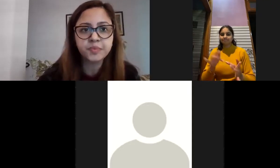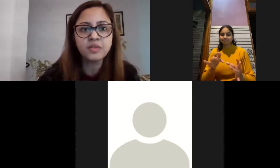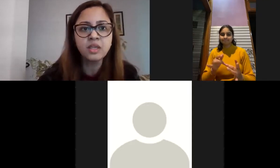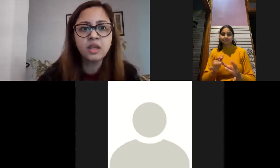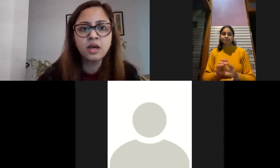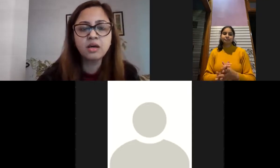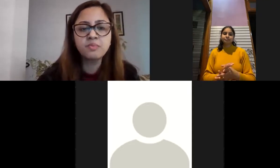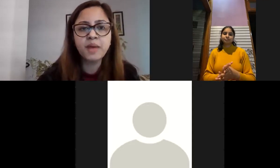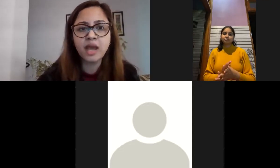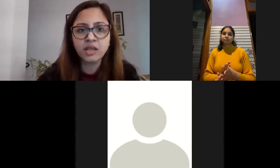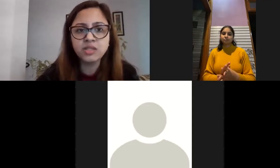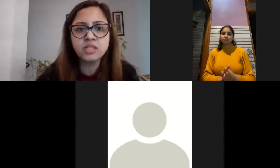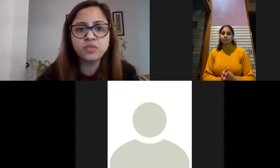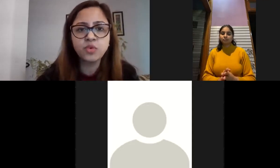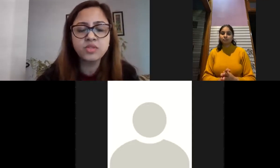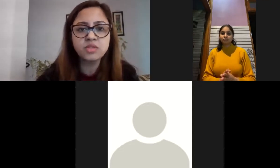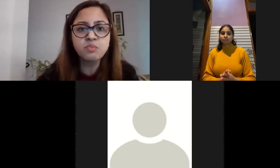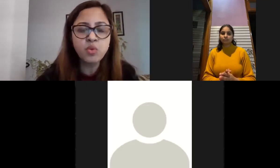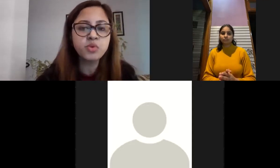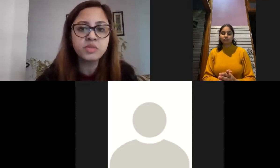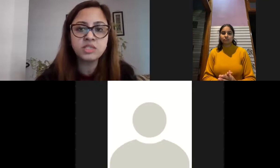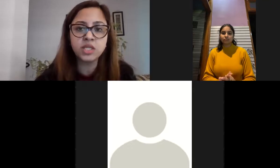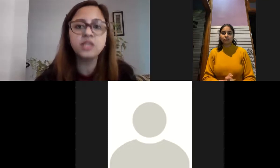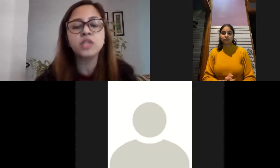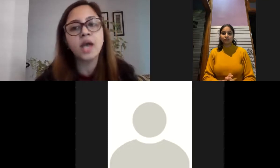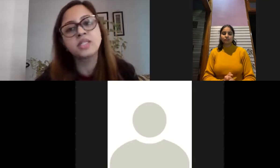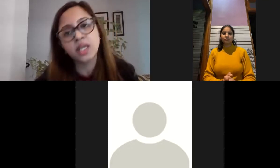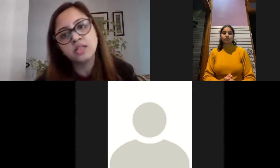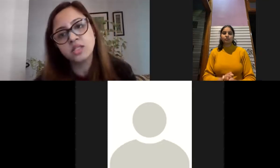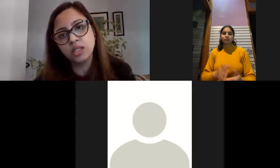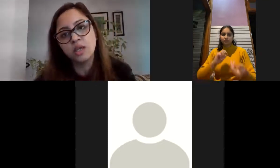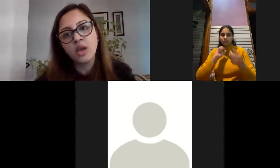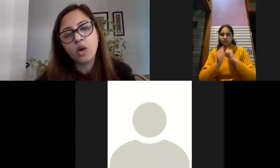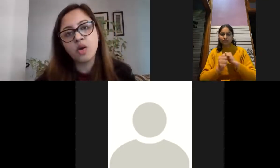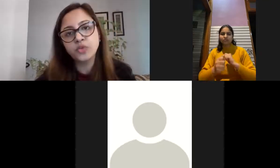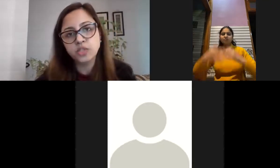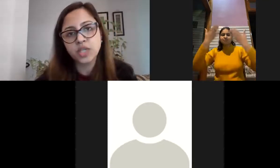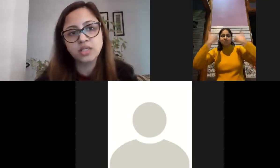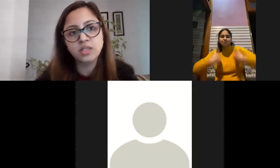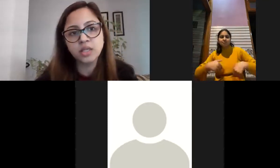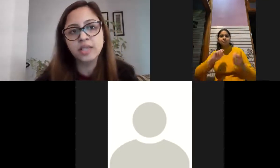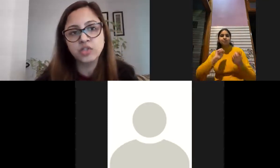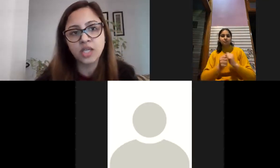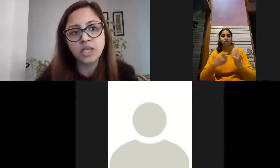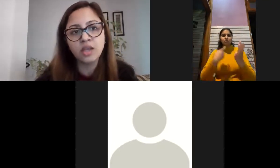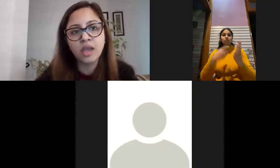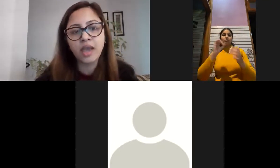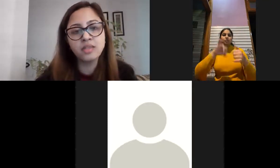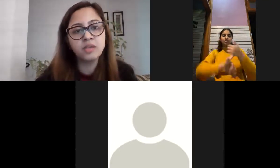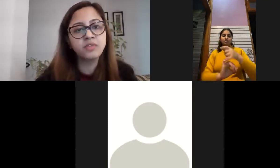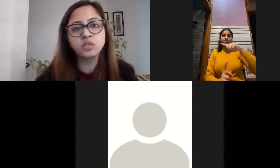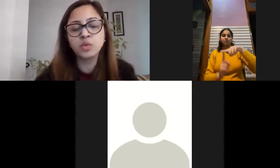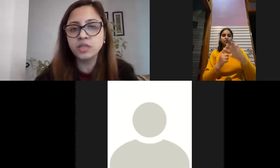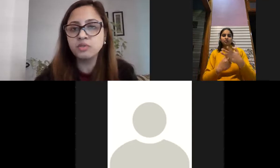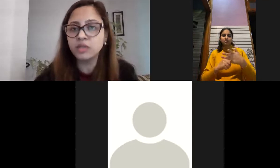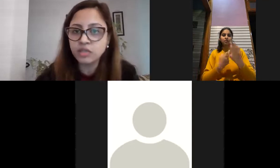telling by others that focuses more on the changed identity of Rochester and Jane and